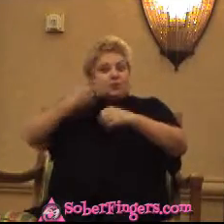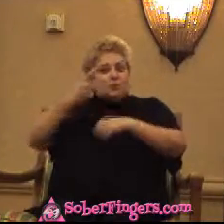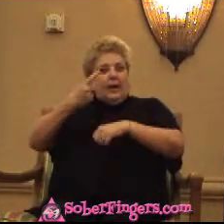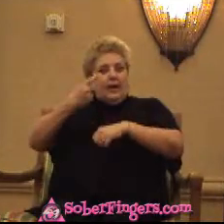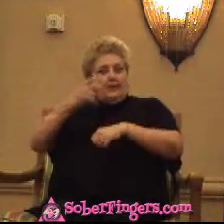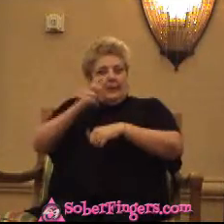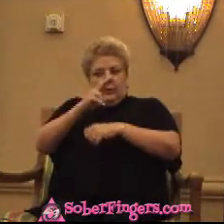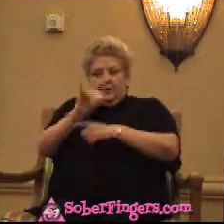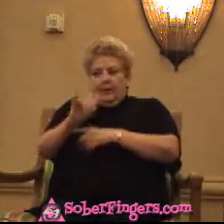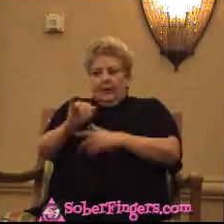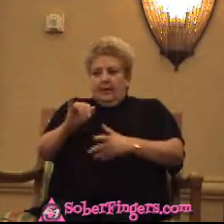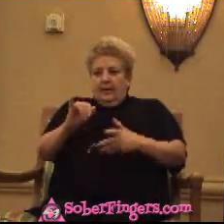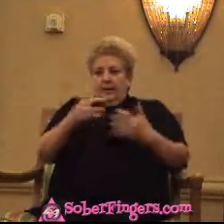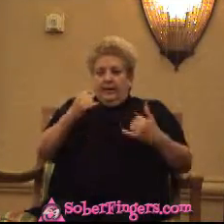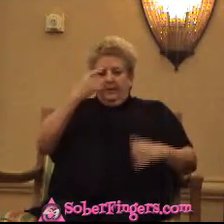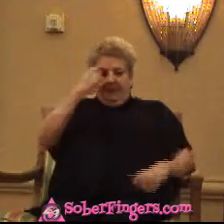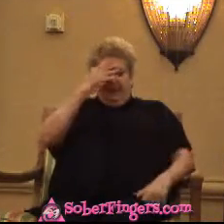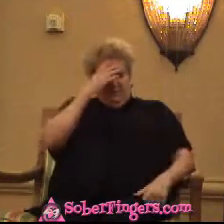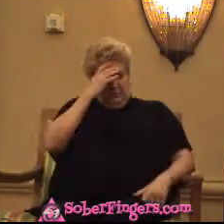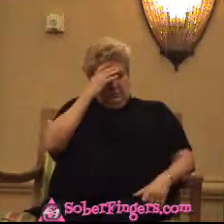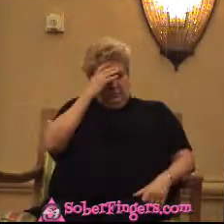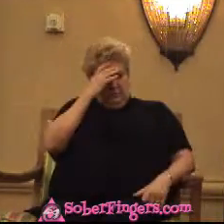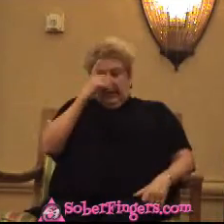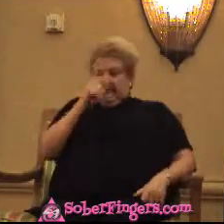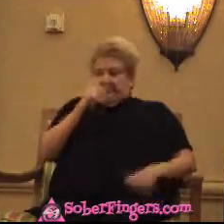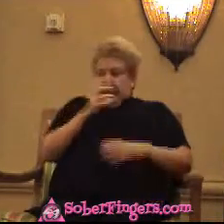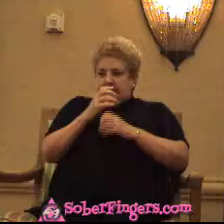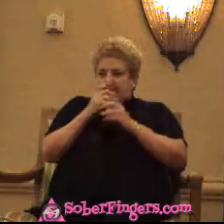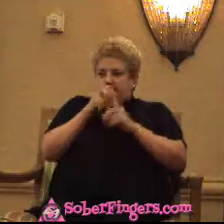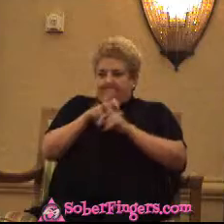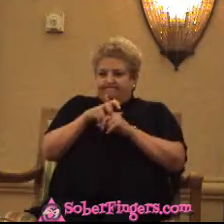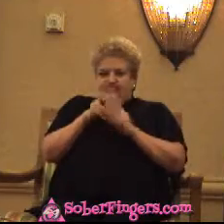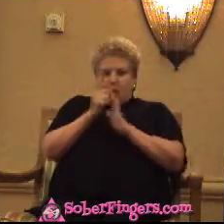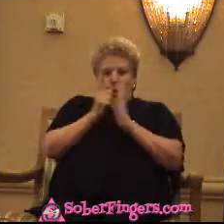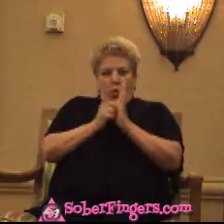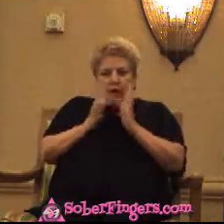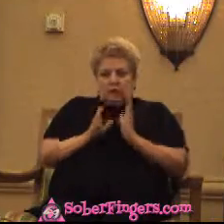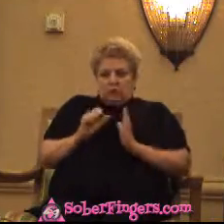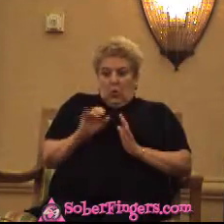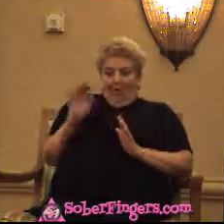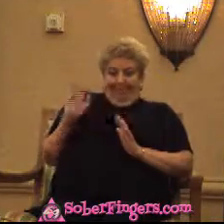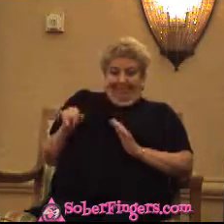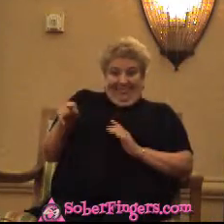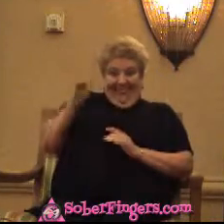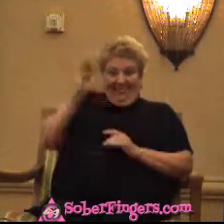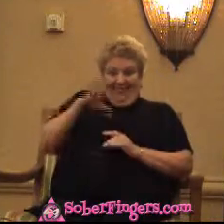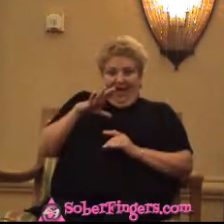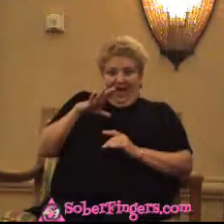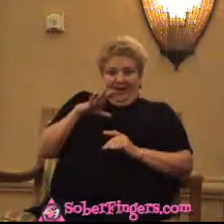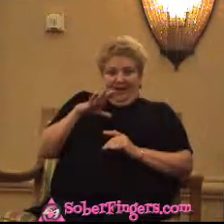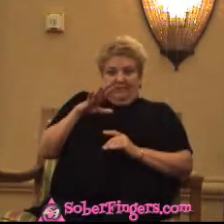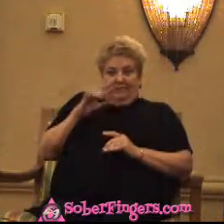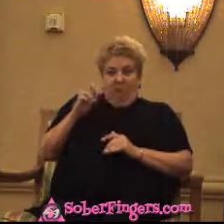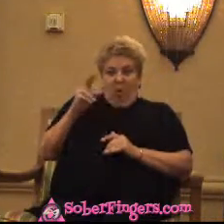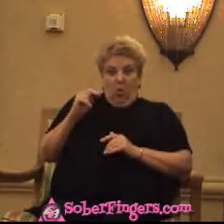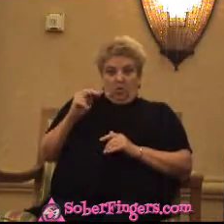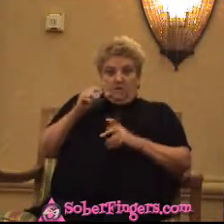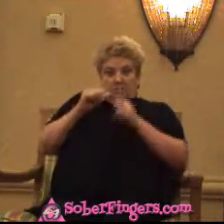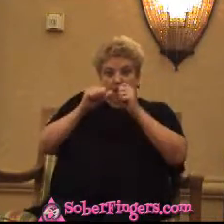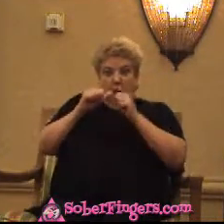do? I got to get an attorney, man. I got to get a hotshot attorney. Well, this guy was a pretty hotshot attorney. So I used to tell my wife, I got to stop by